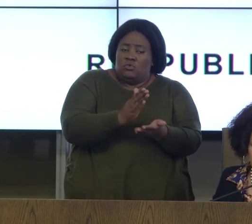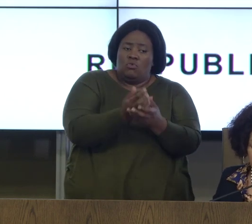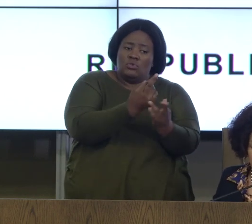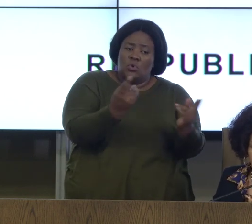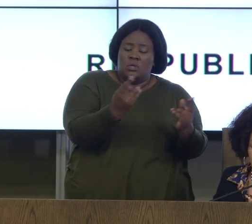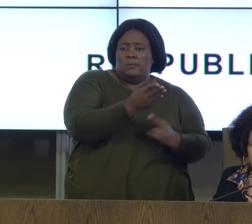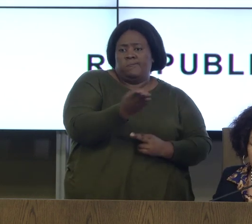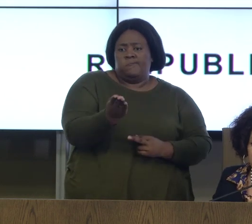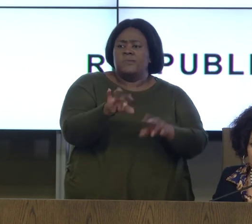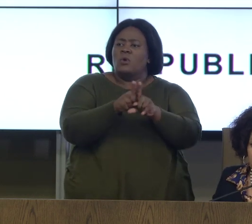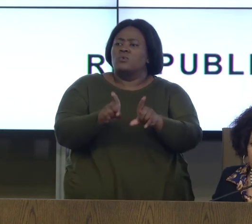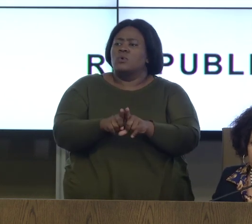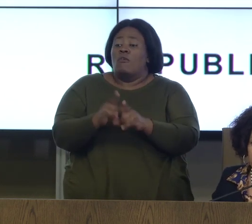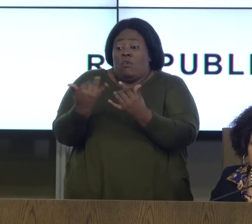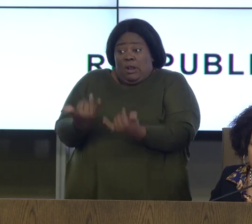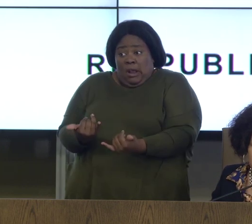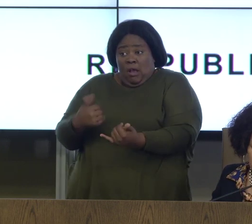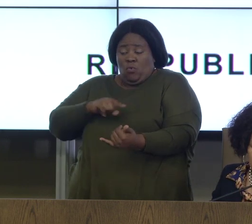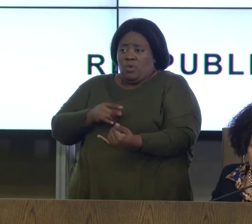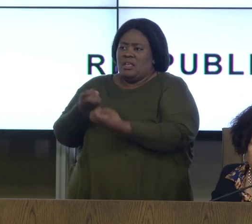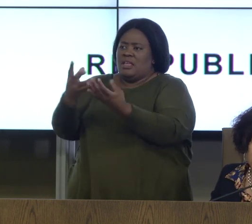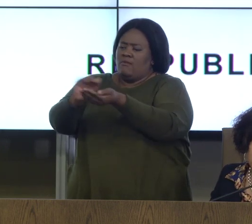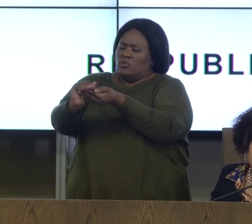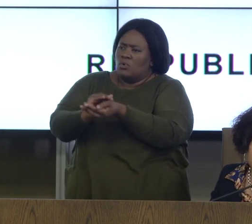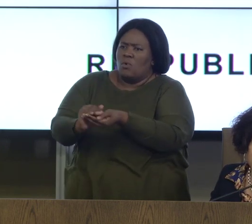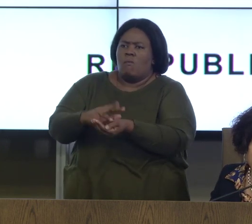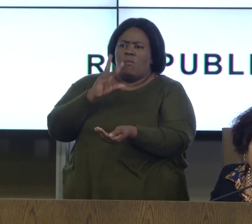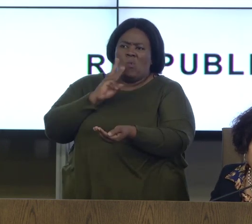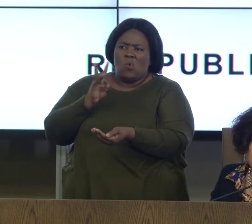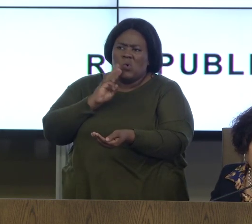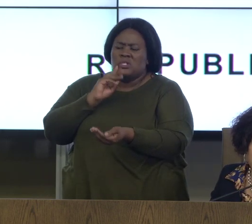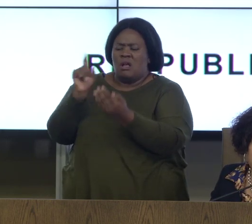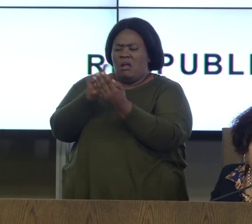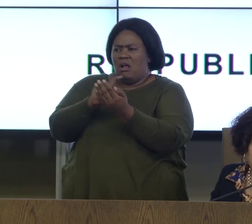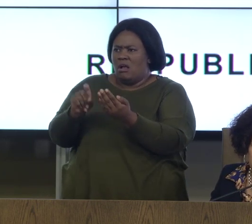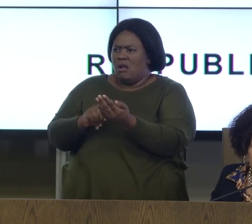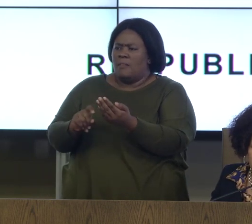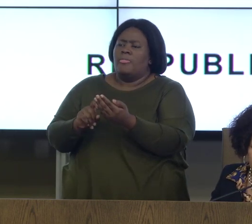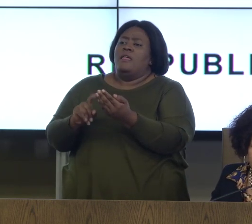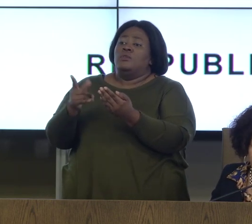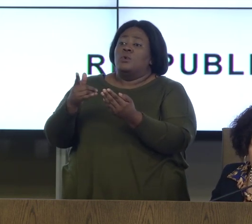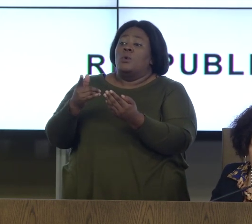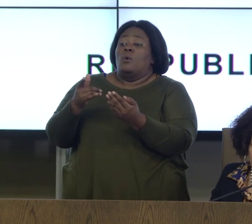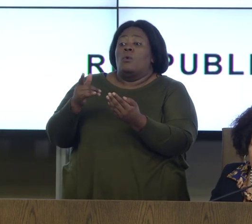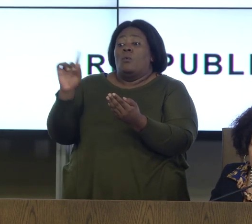providing them with disinfectant, with soap, with water, to the extent that it is possible for us to do